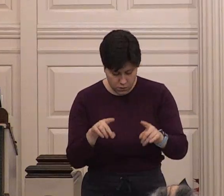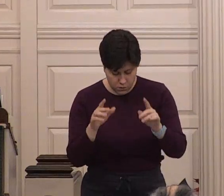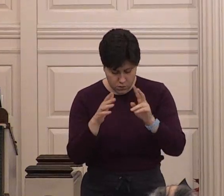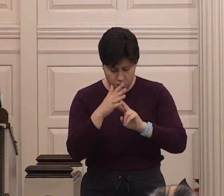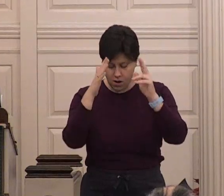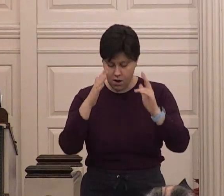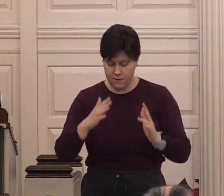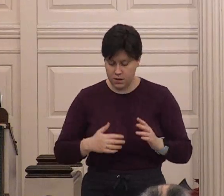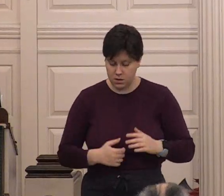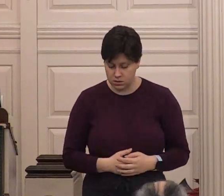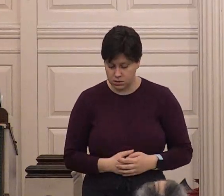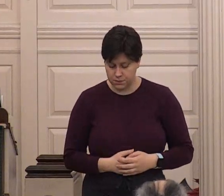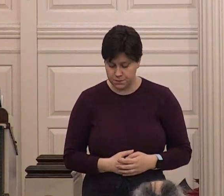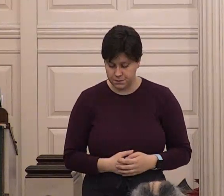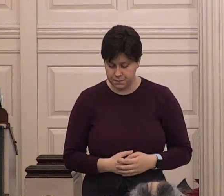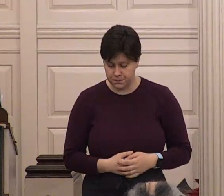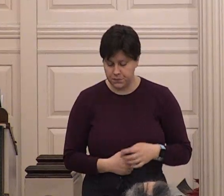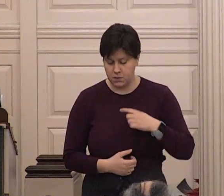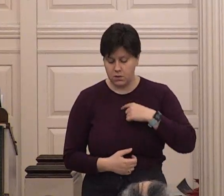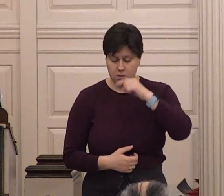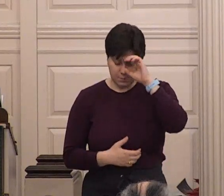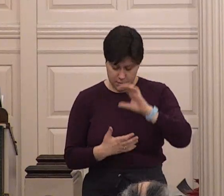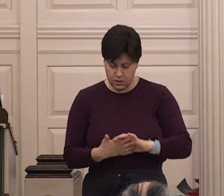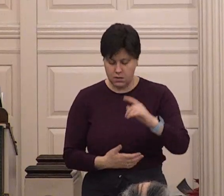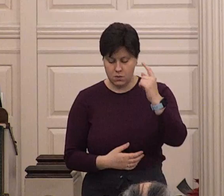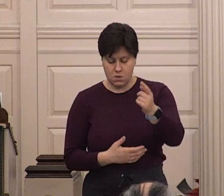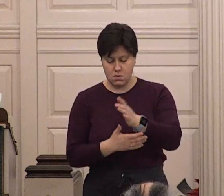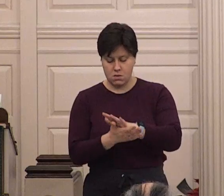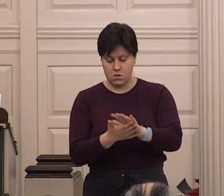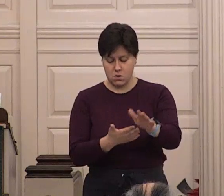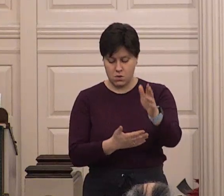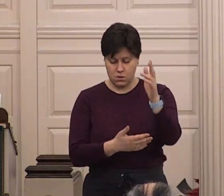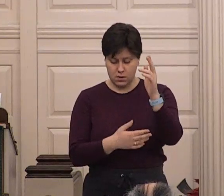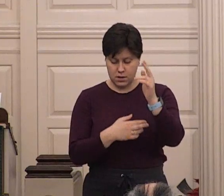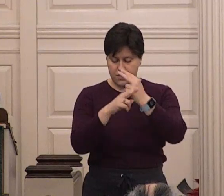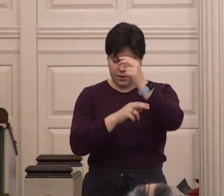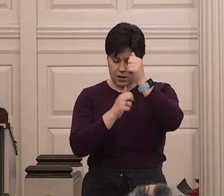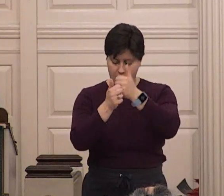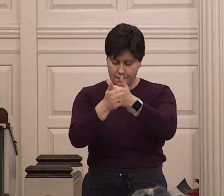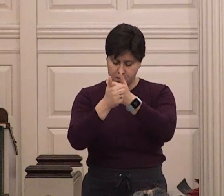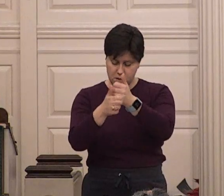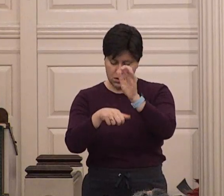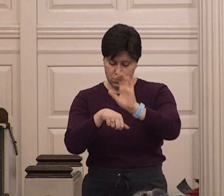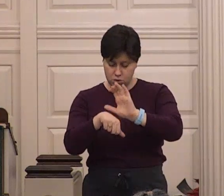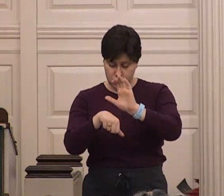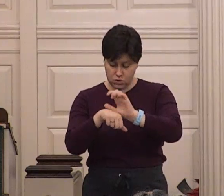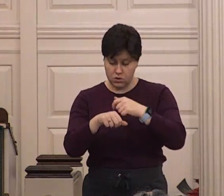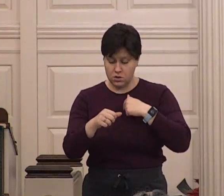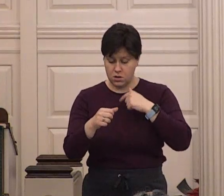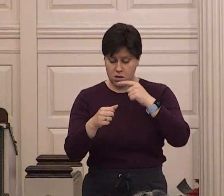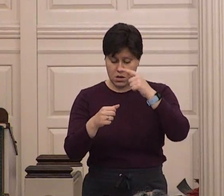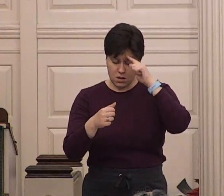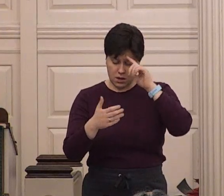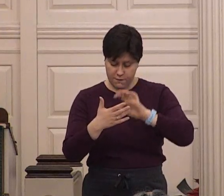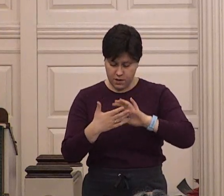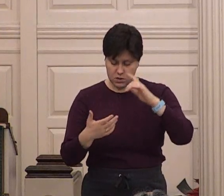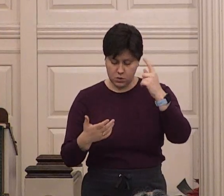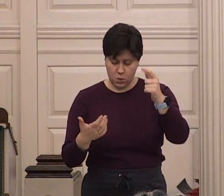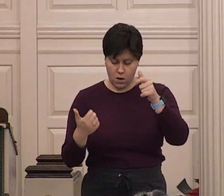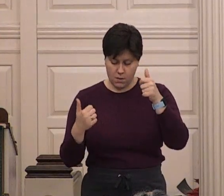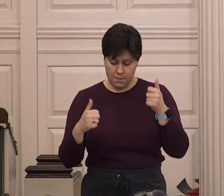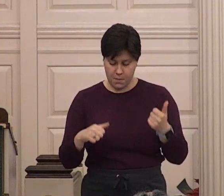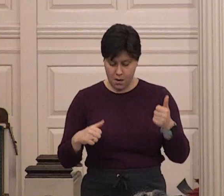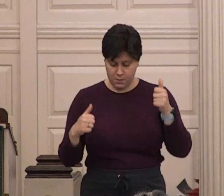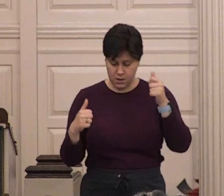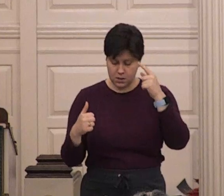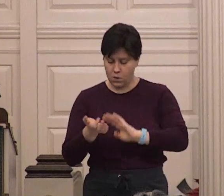who has spoken through the prophets. I believe in one holy, Catholic, and apostolic church.